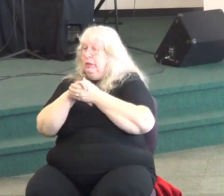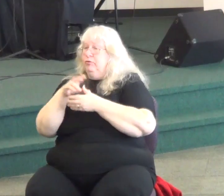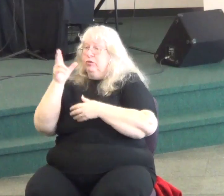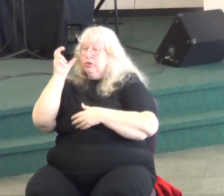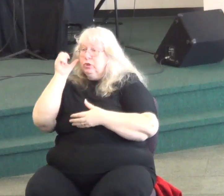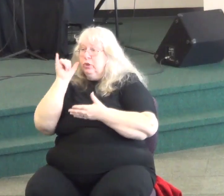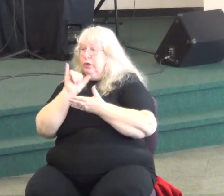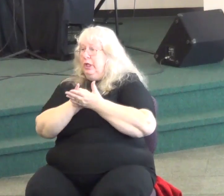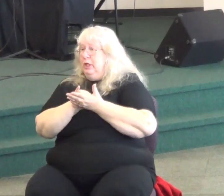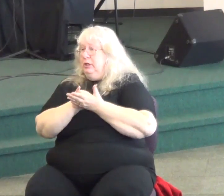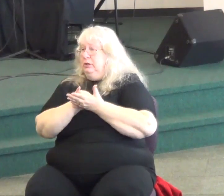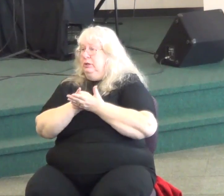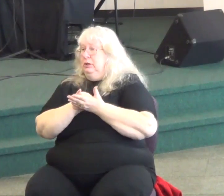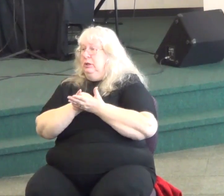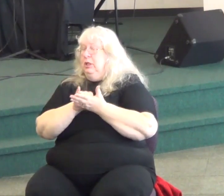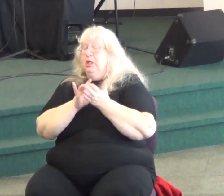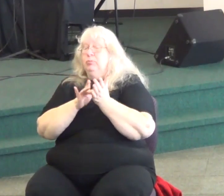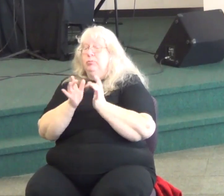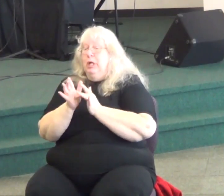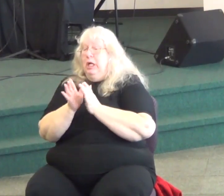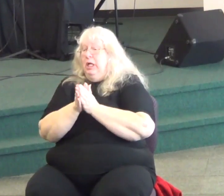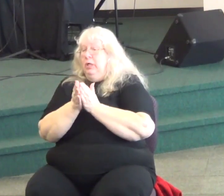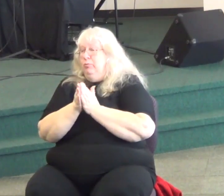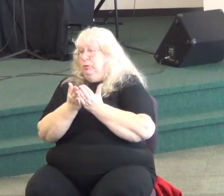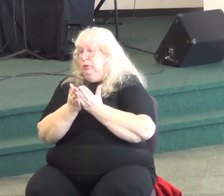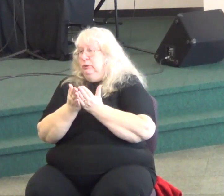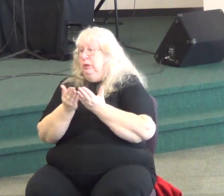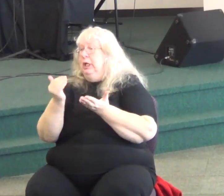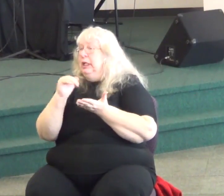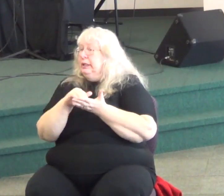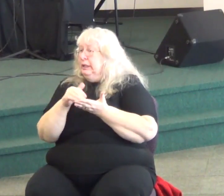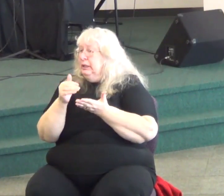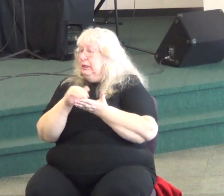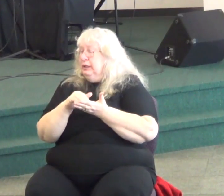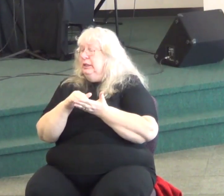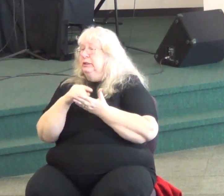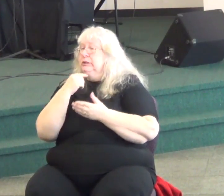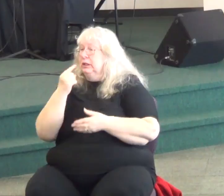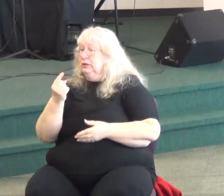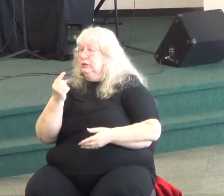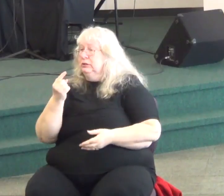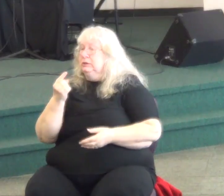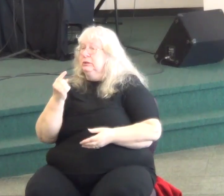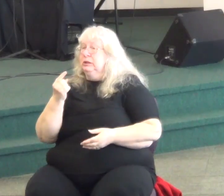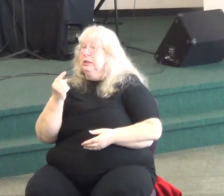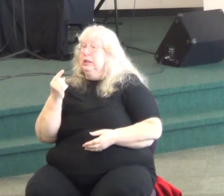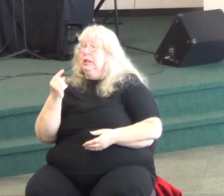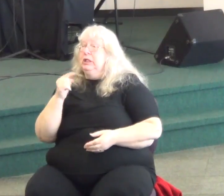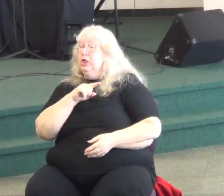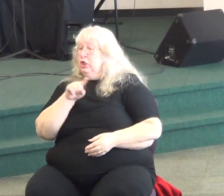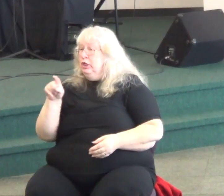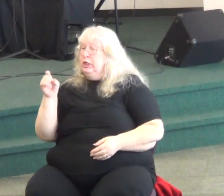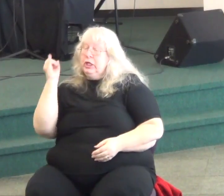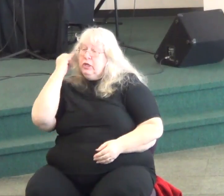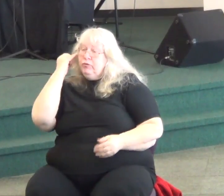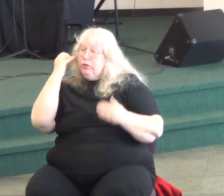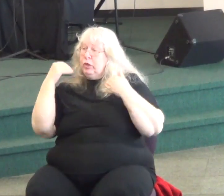Scripture, so many places and times, tells us, he who hath an ear, let him hear. And the Lord spoke to that